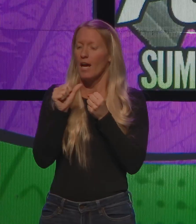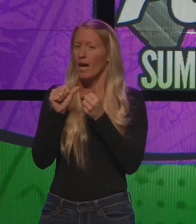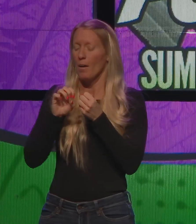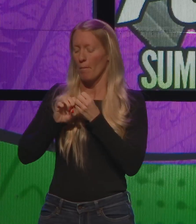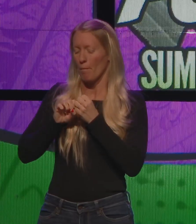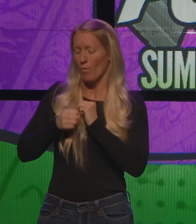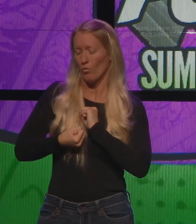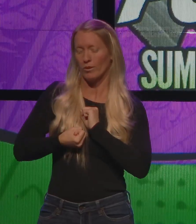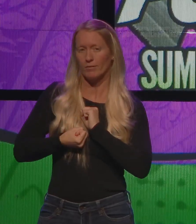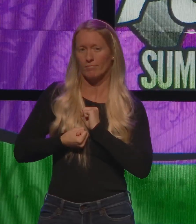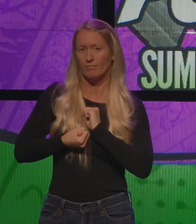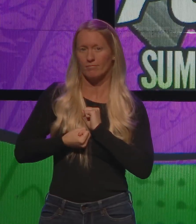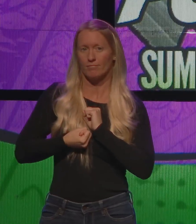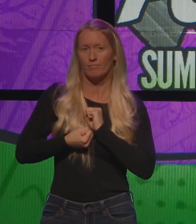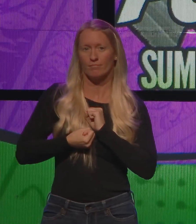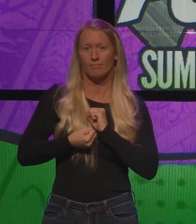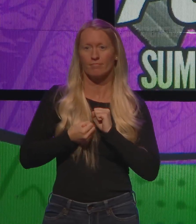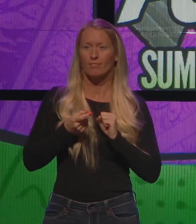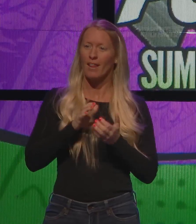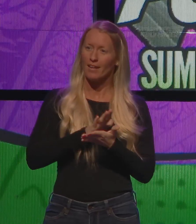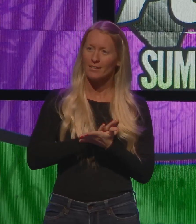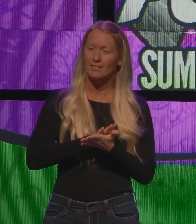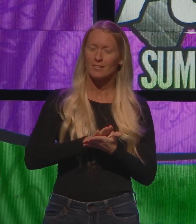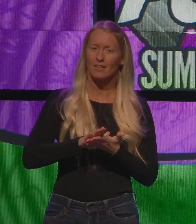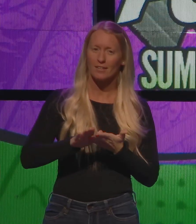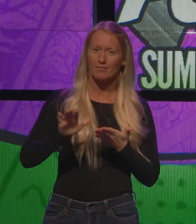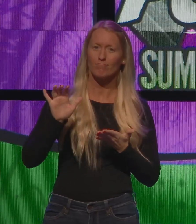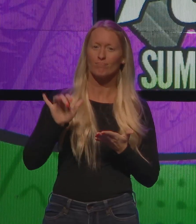broken. That's nice.